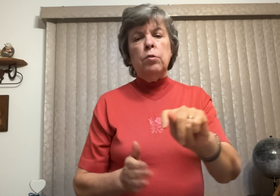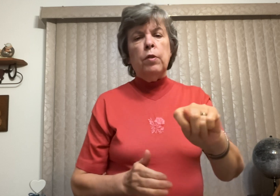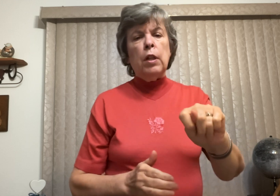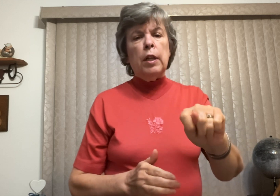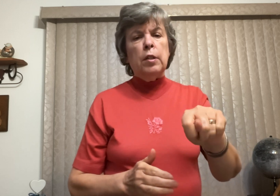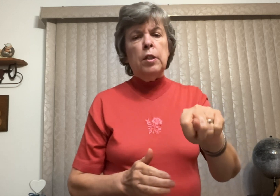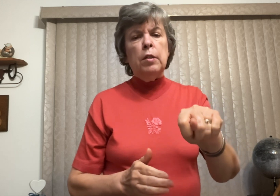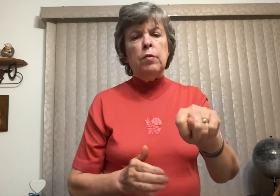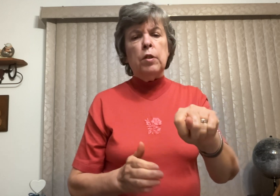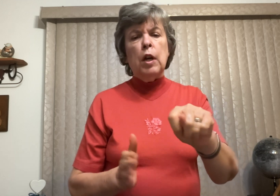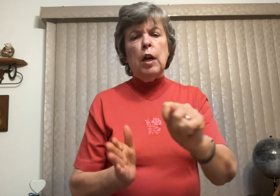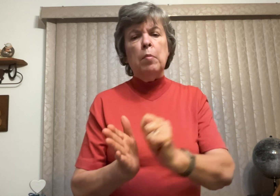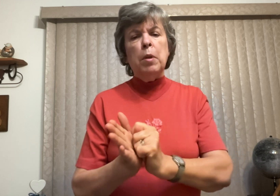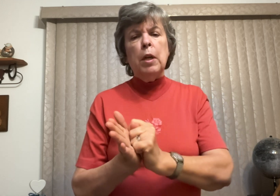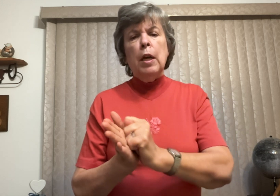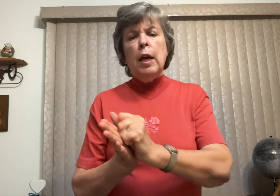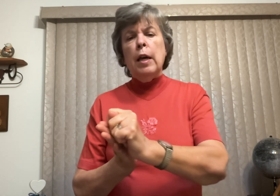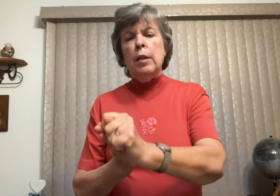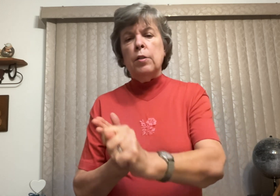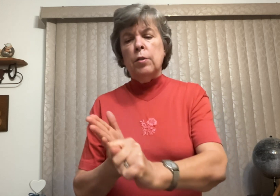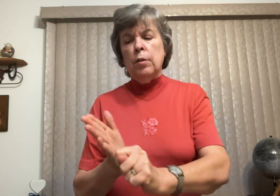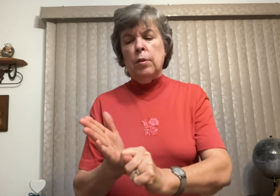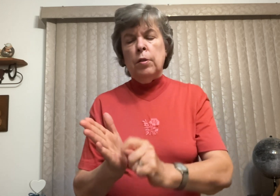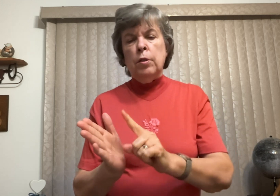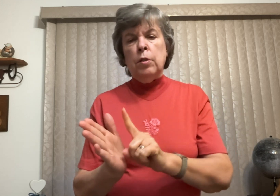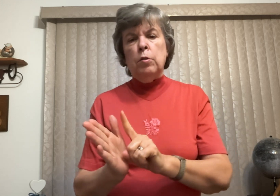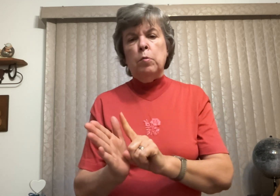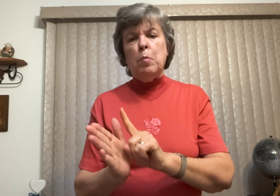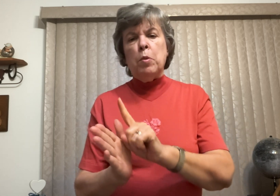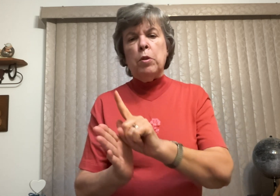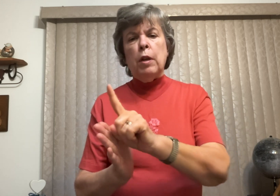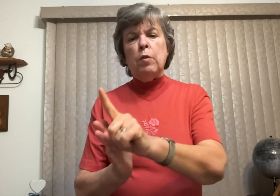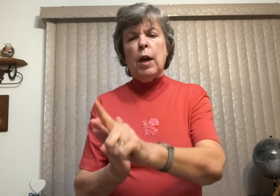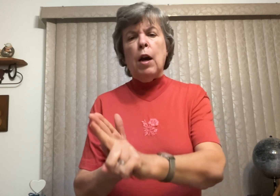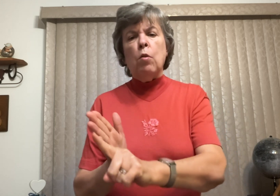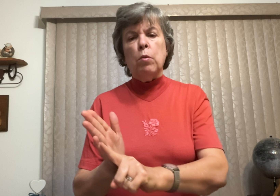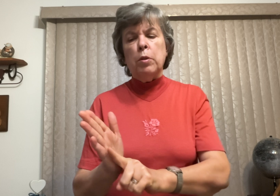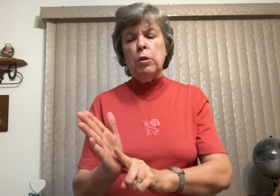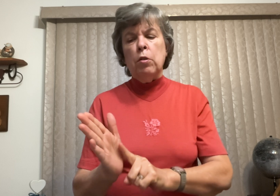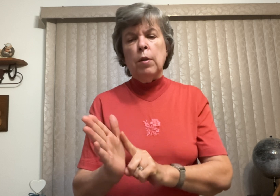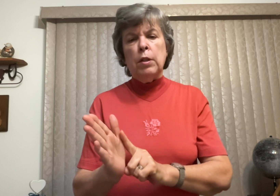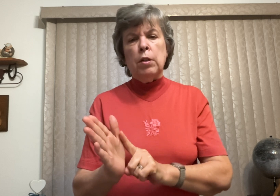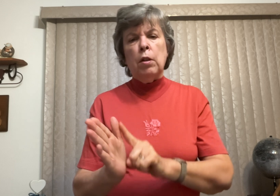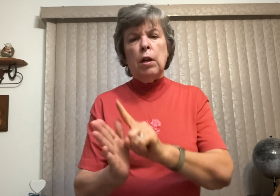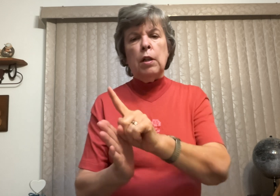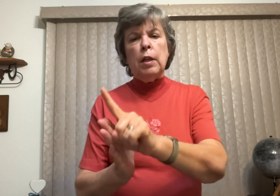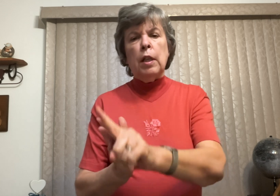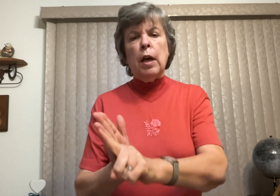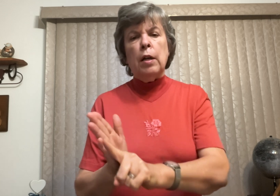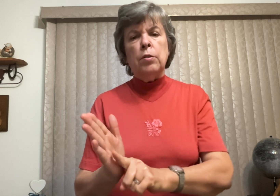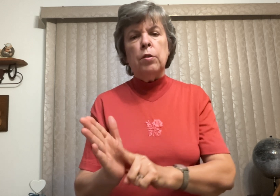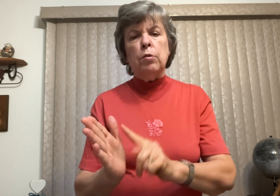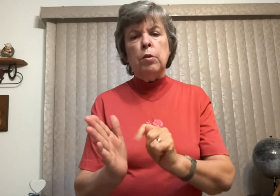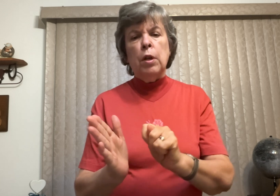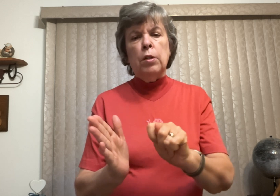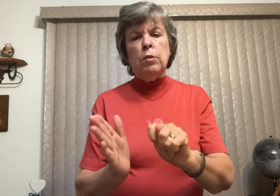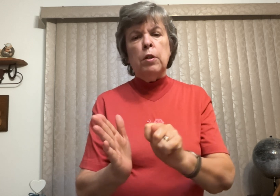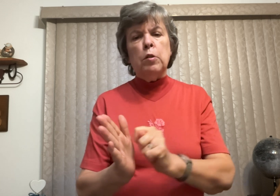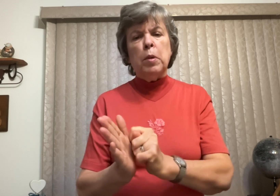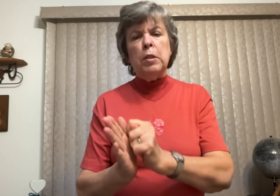got like a T for time, and remember the sign for hour where you go around the clock like that. So here's my T